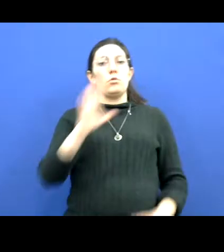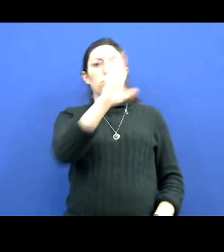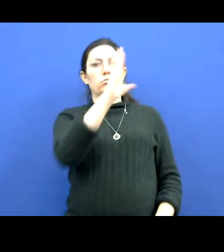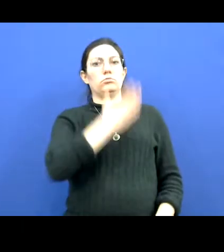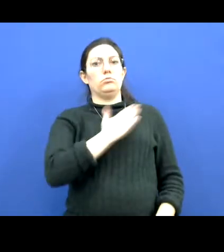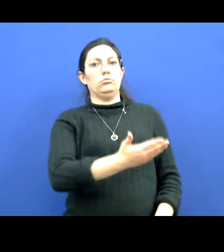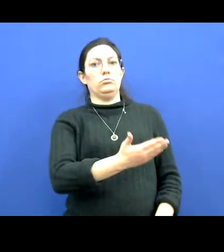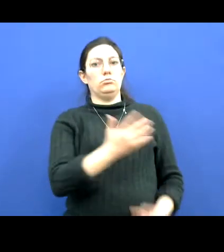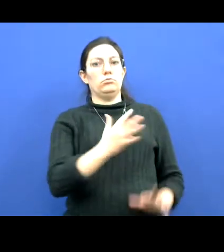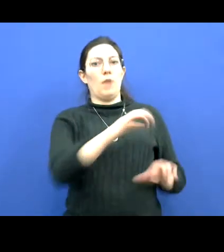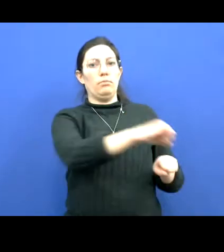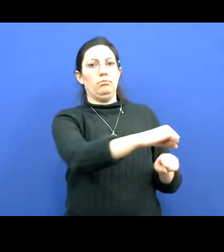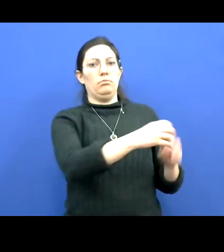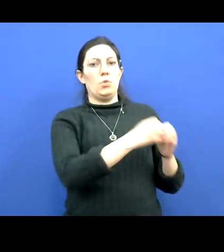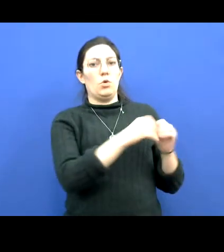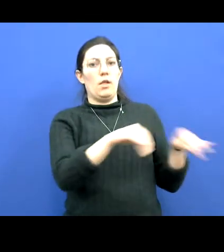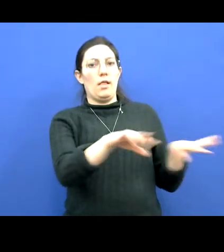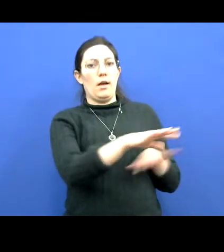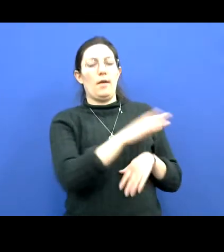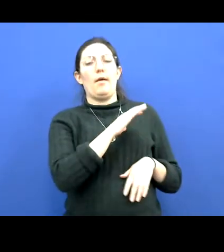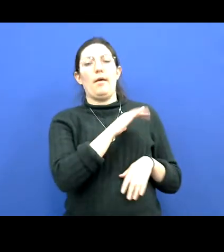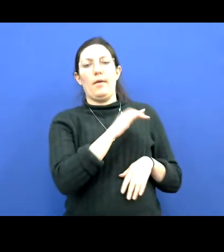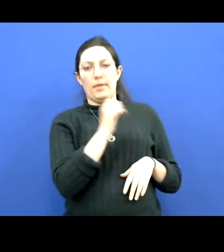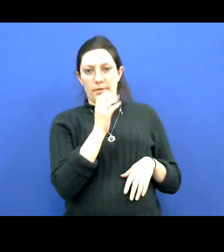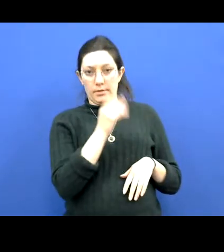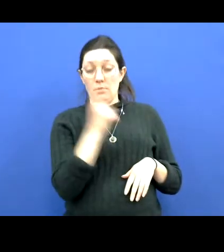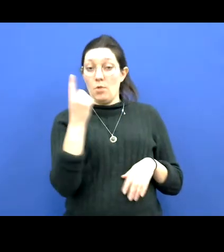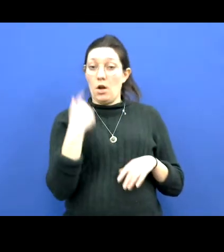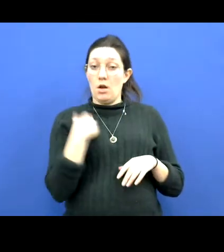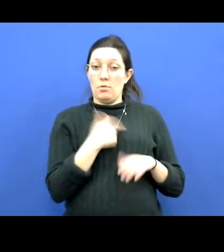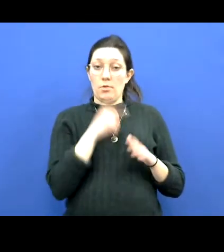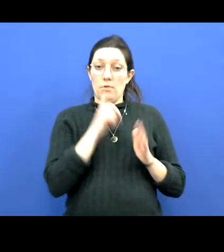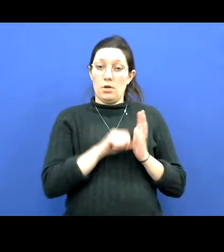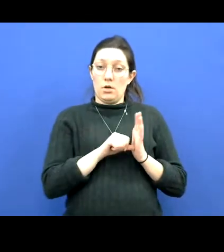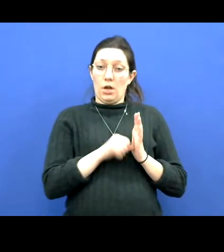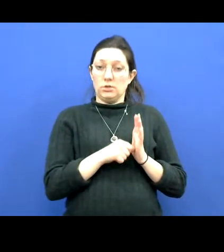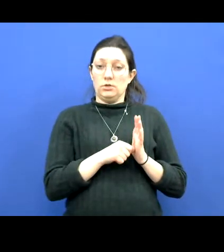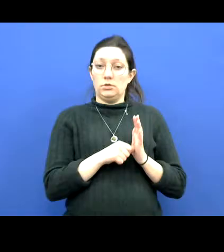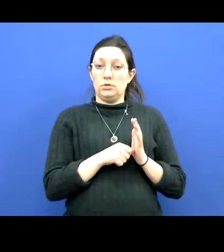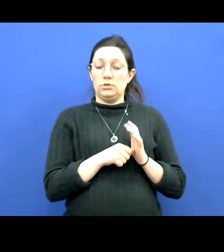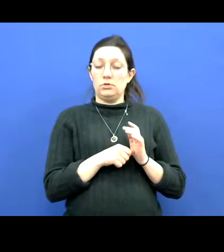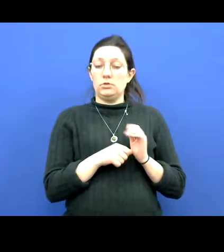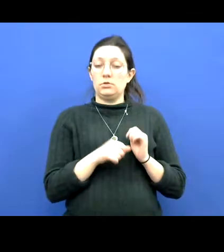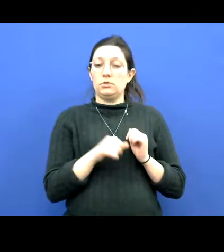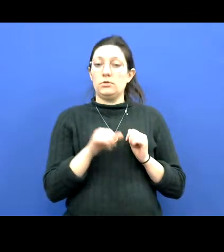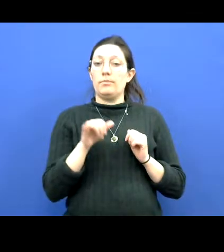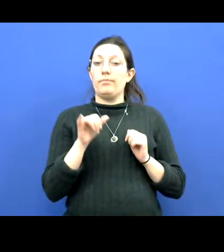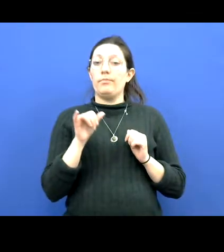that. The thing we will make sure that it's crystal clear is when they buy